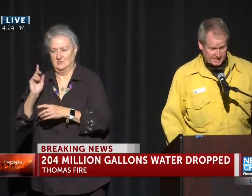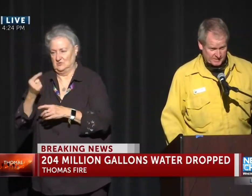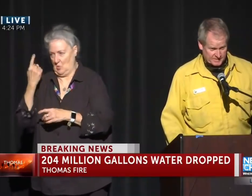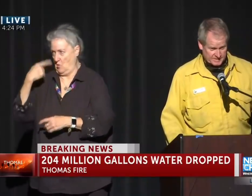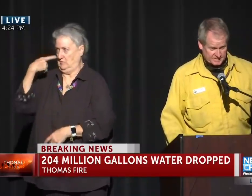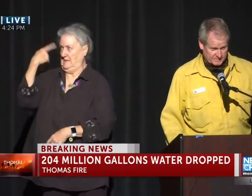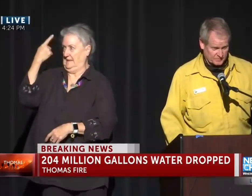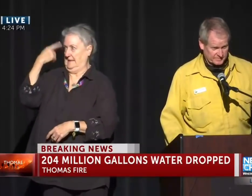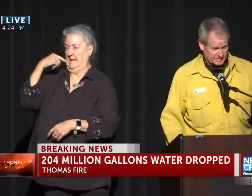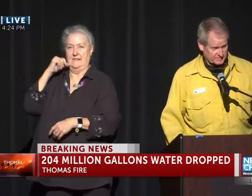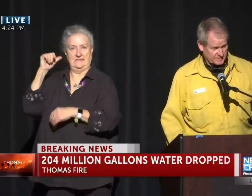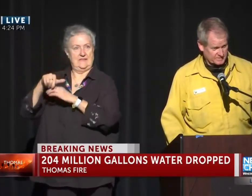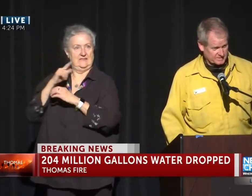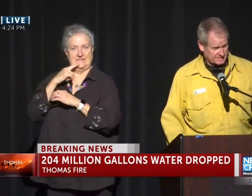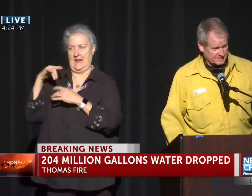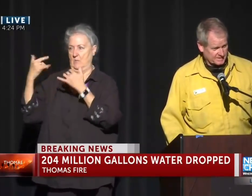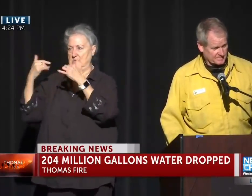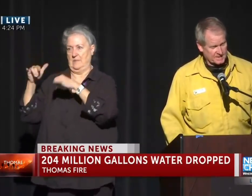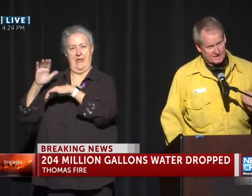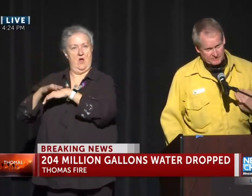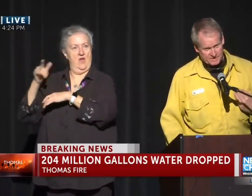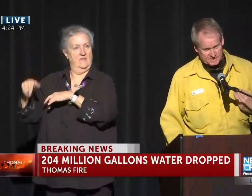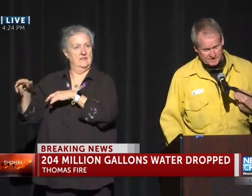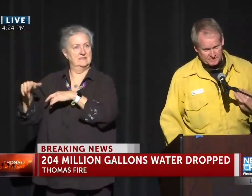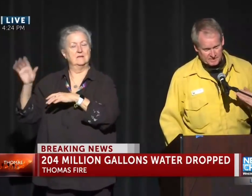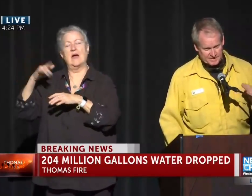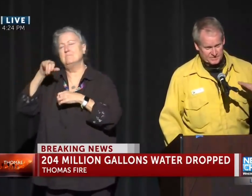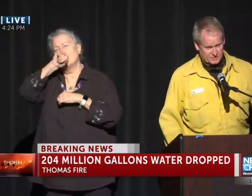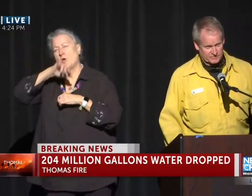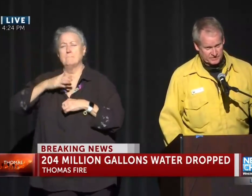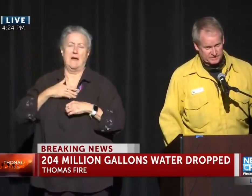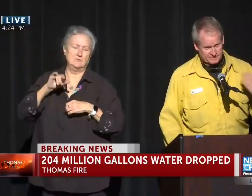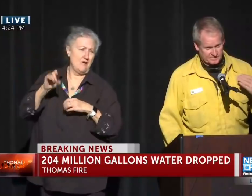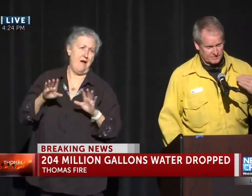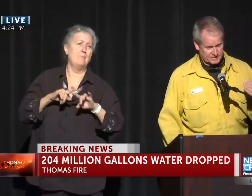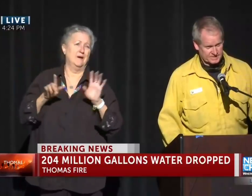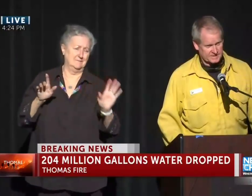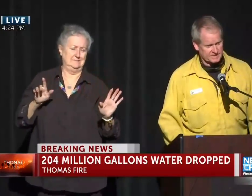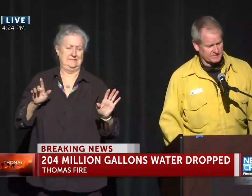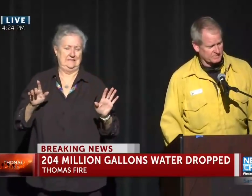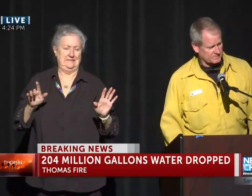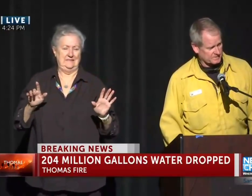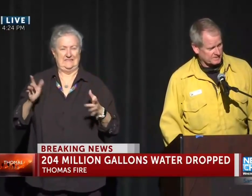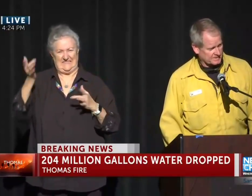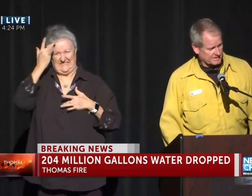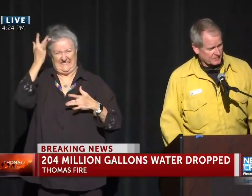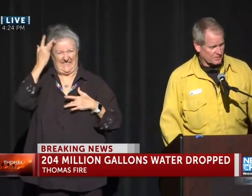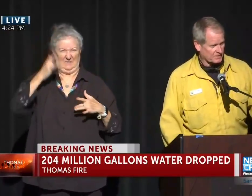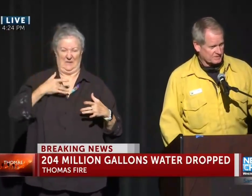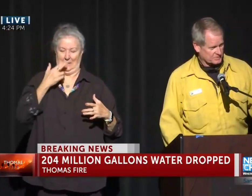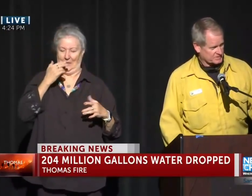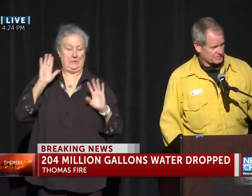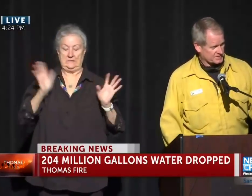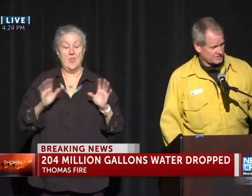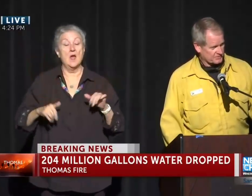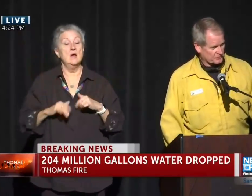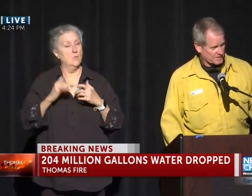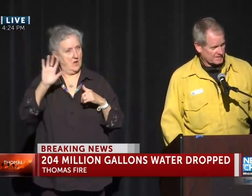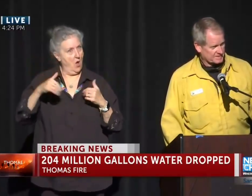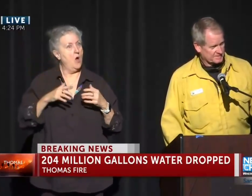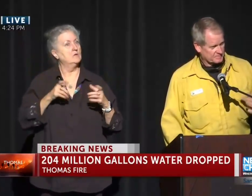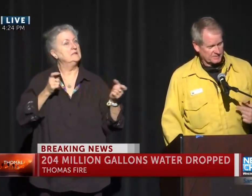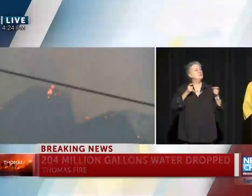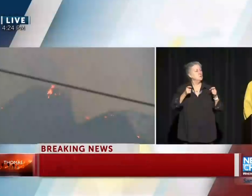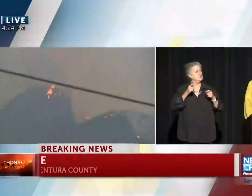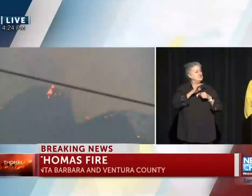I was playing on this in previous fires. I mean, I love my job, but that's sort of our sick sense of humor. We all deal with stress in our